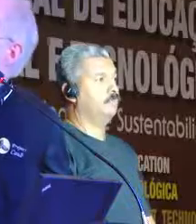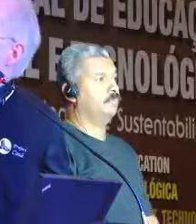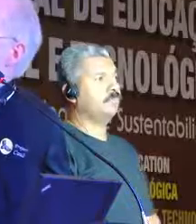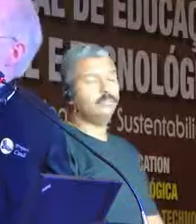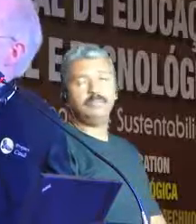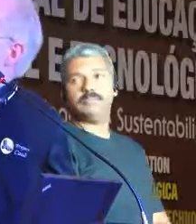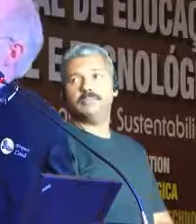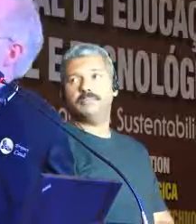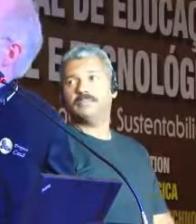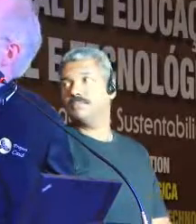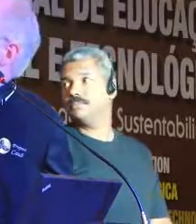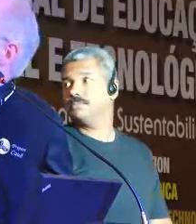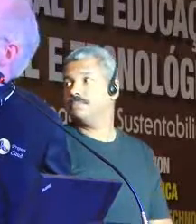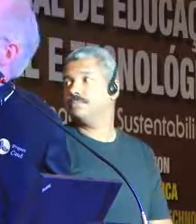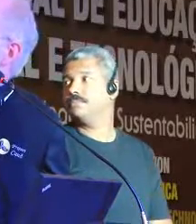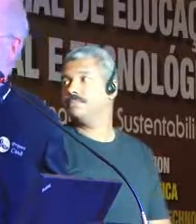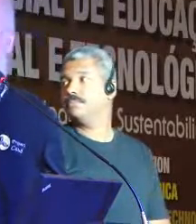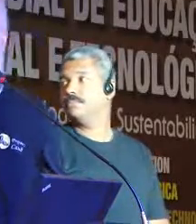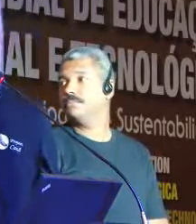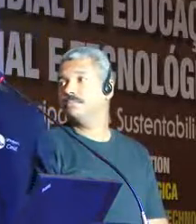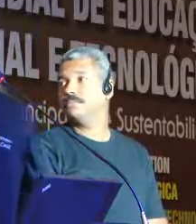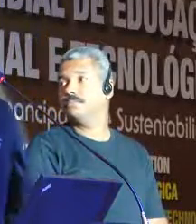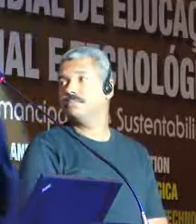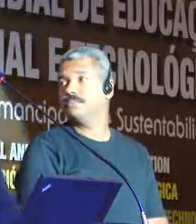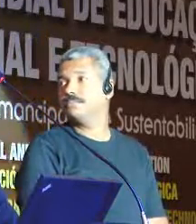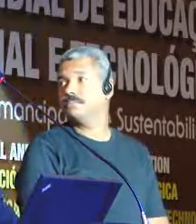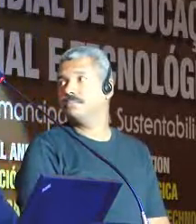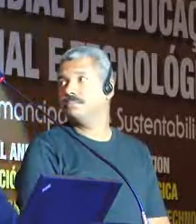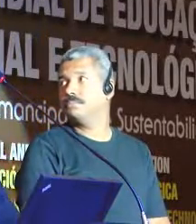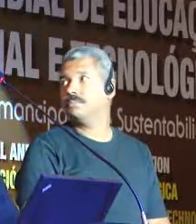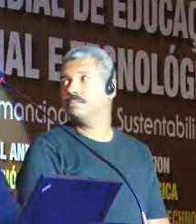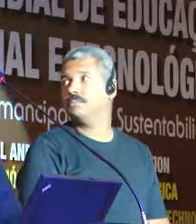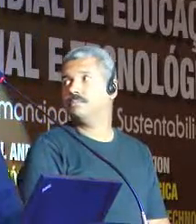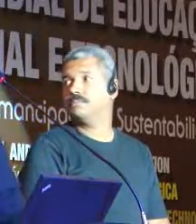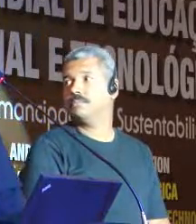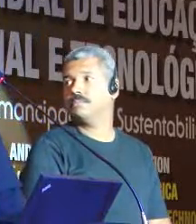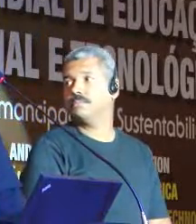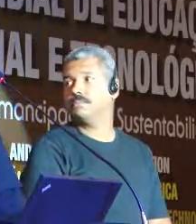The person right there in the lower right-hand corner